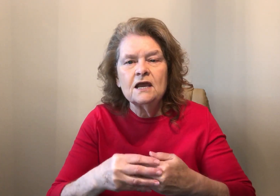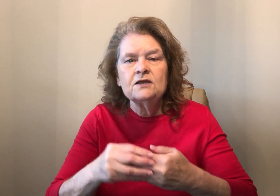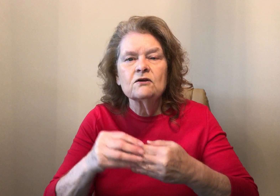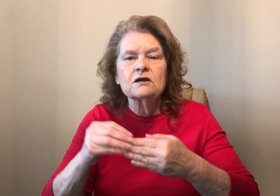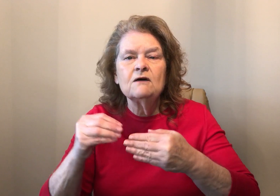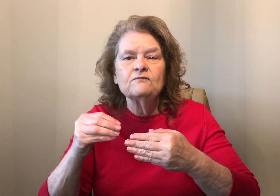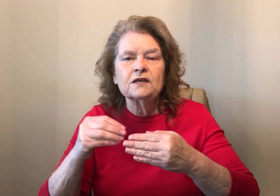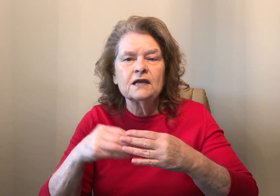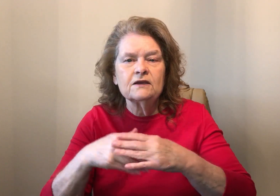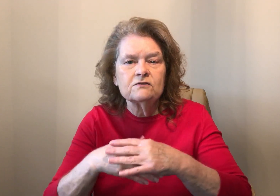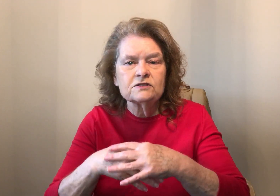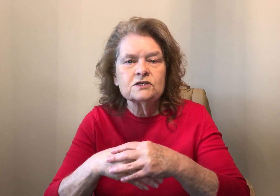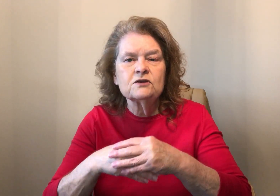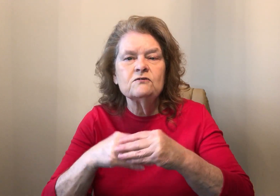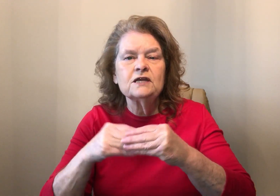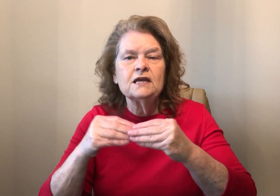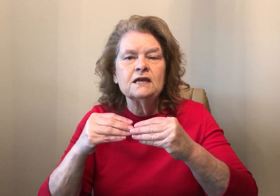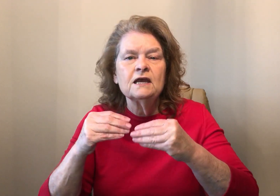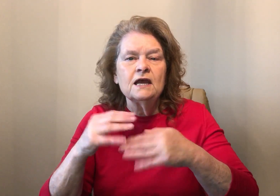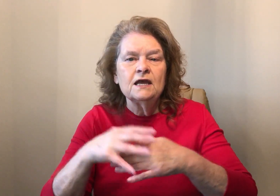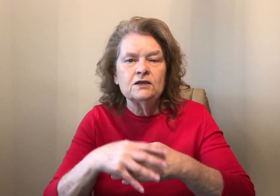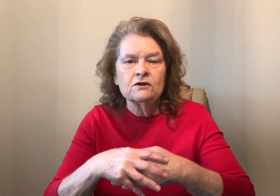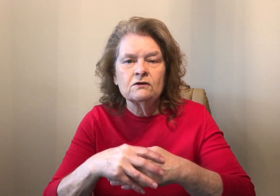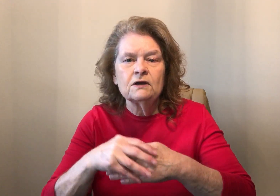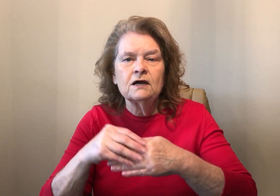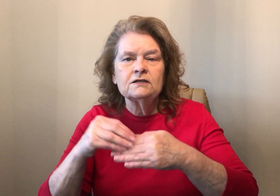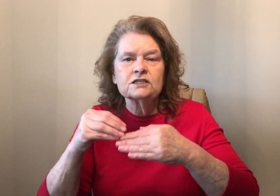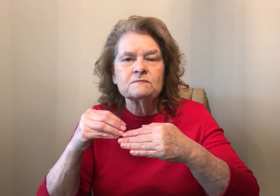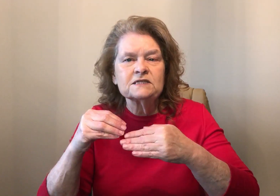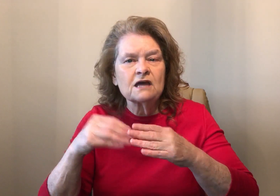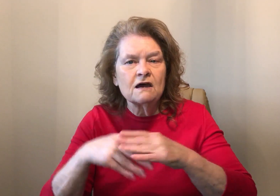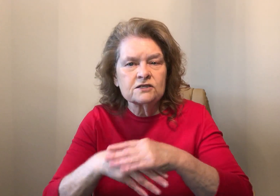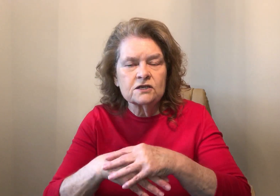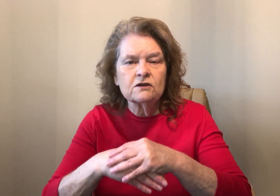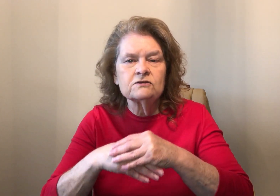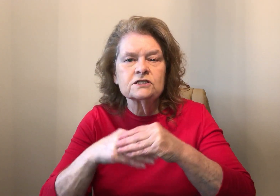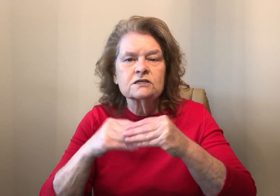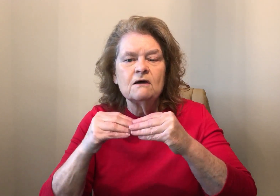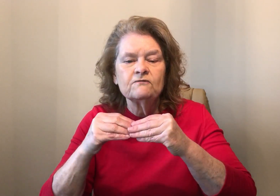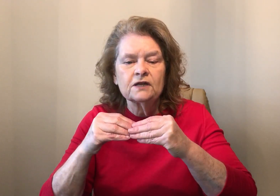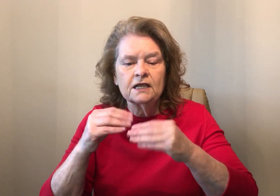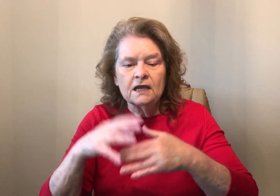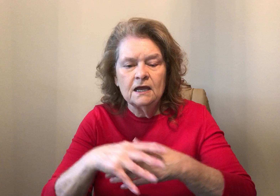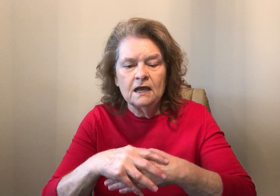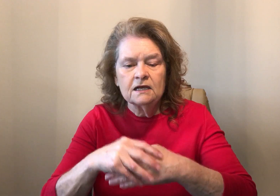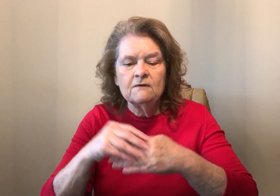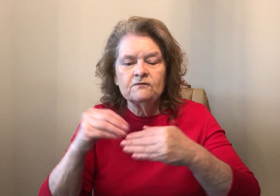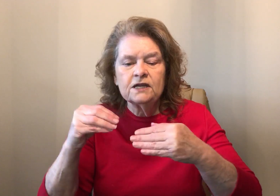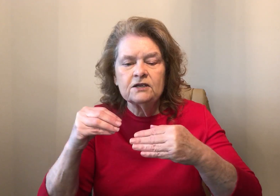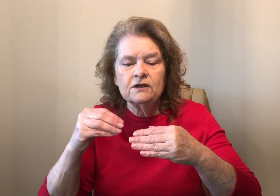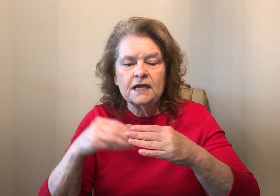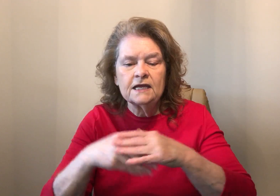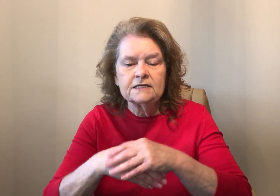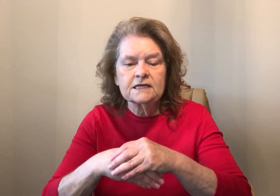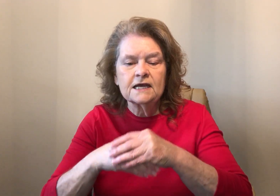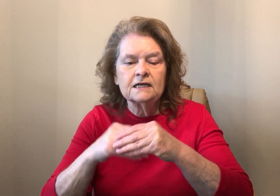You're comforting. You're soothing. You're just massaging or just comforting. Comforting your hands. Kind of like